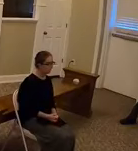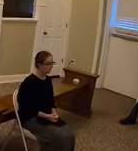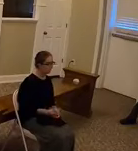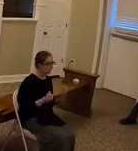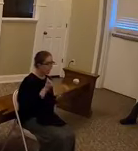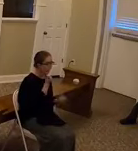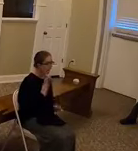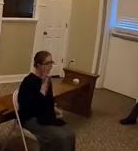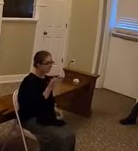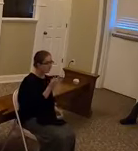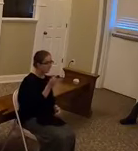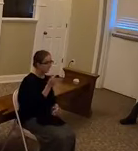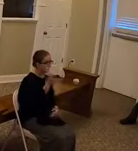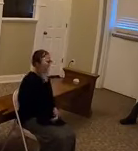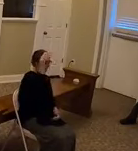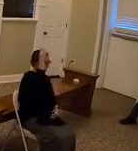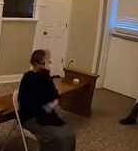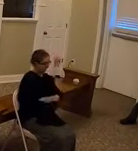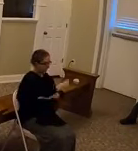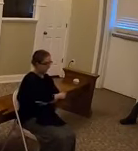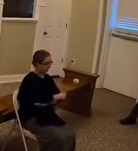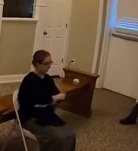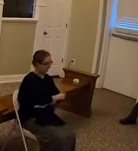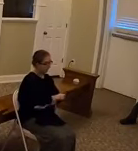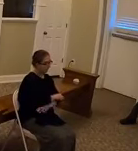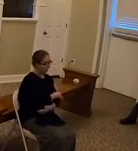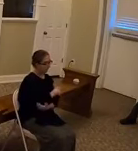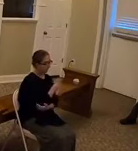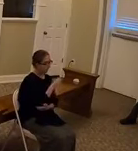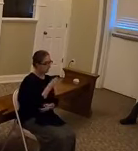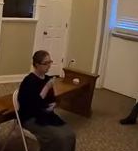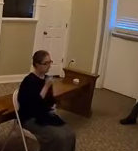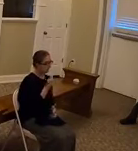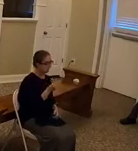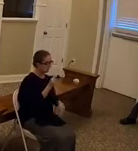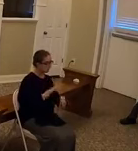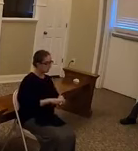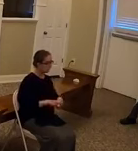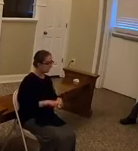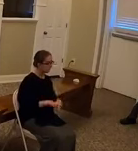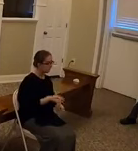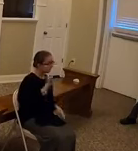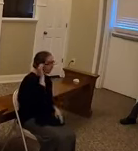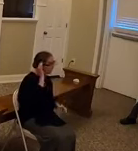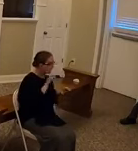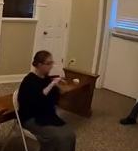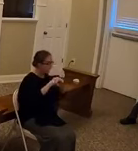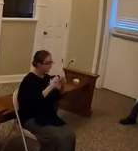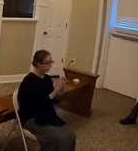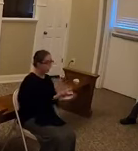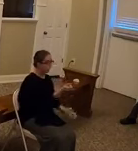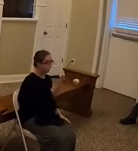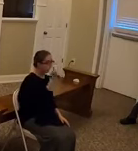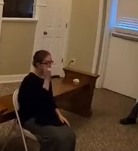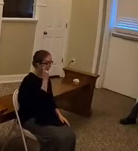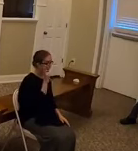He hasn't seen the light of day. And he's just sitting there and he hears the crowd coming. And no doubt he